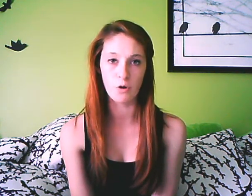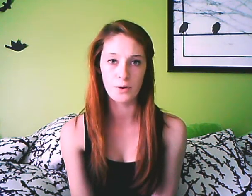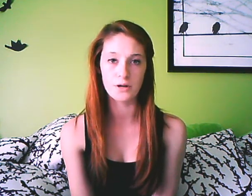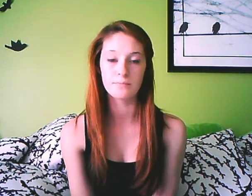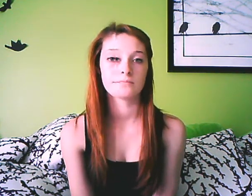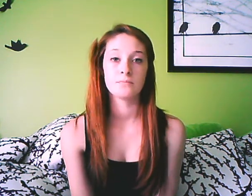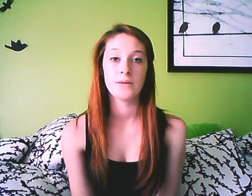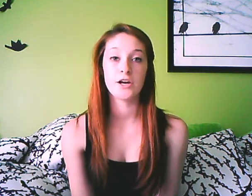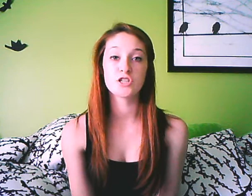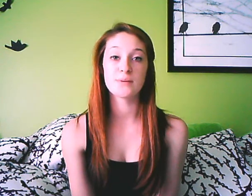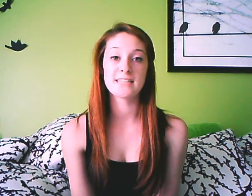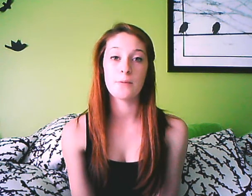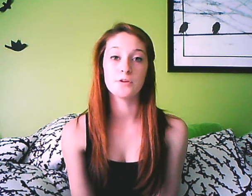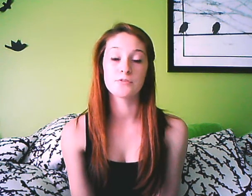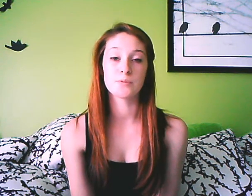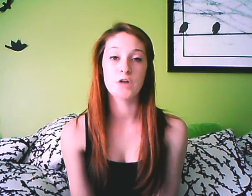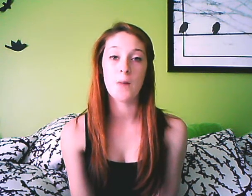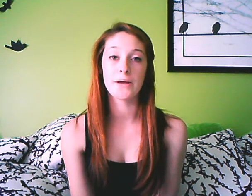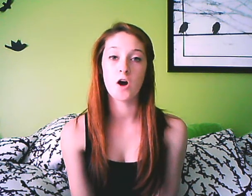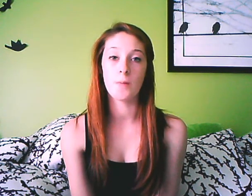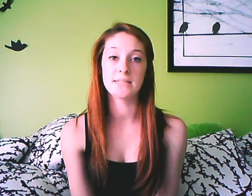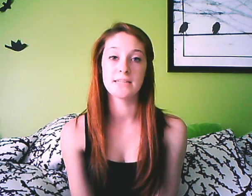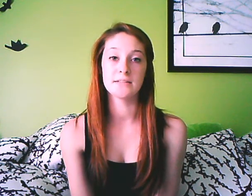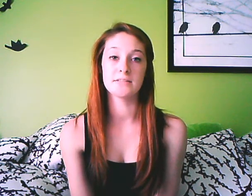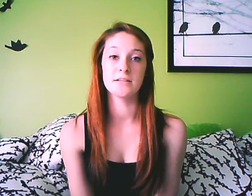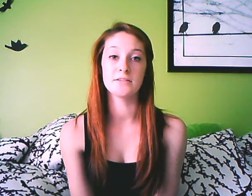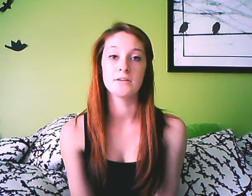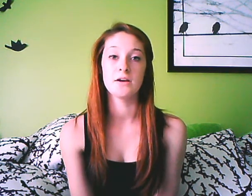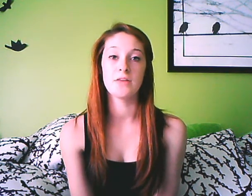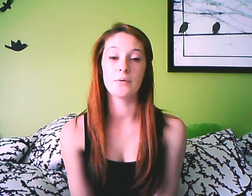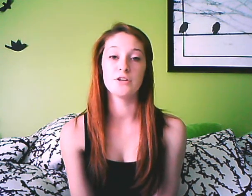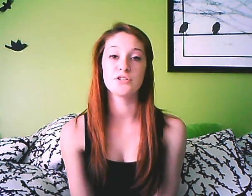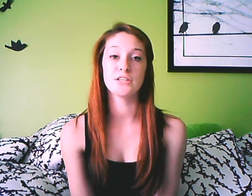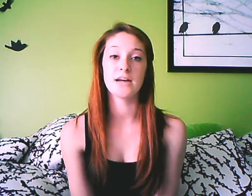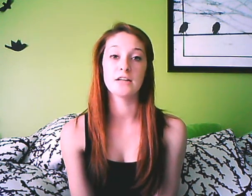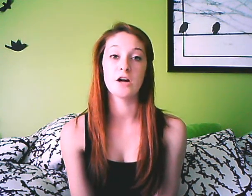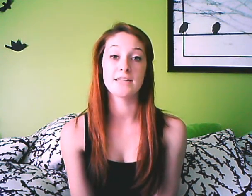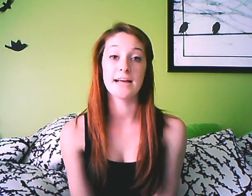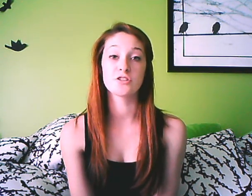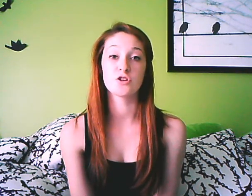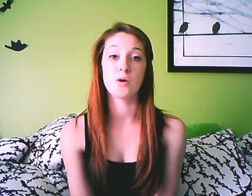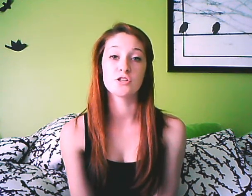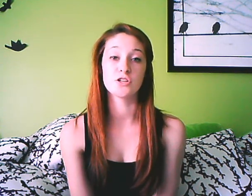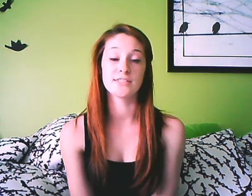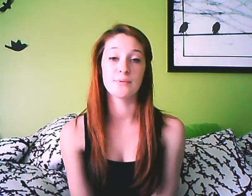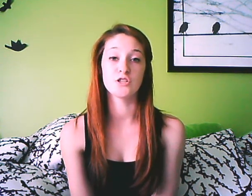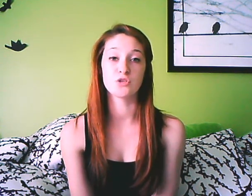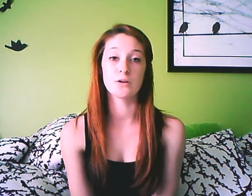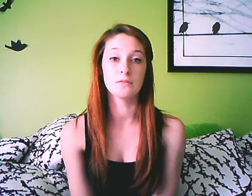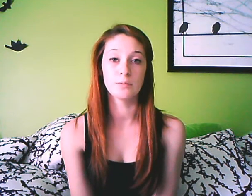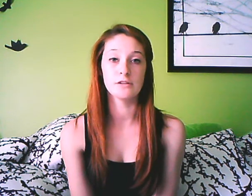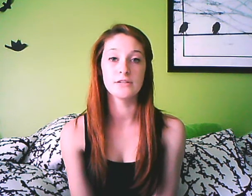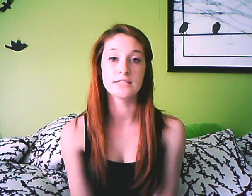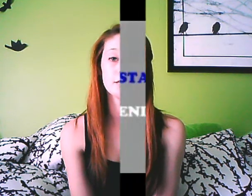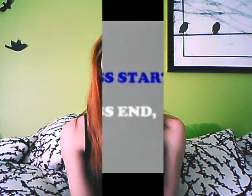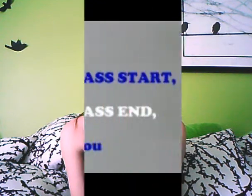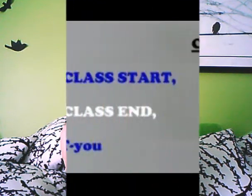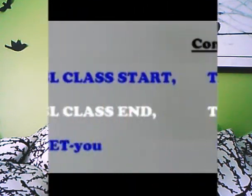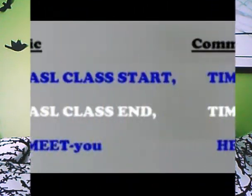forward. Here are some examples of some topic comment sentences that were used in the dialogue to answer the questions that we just went over previously.